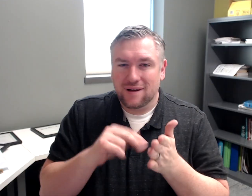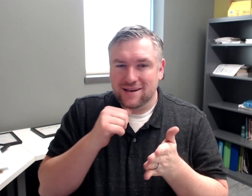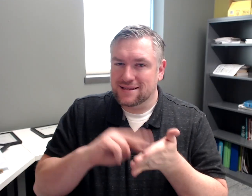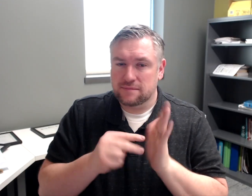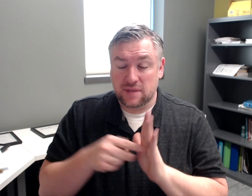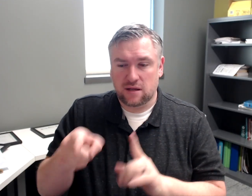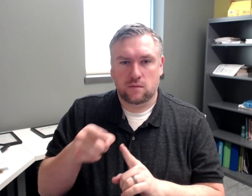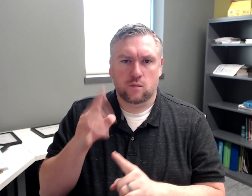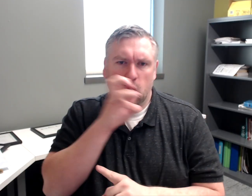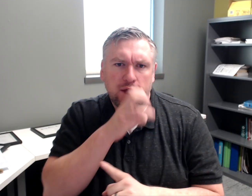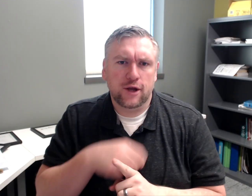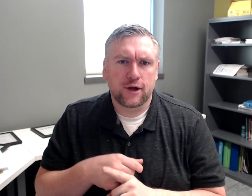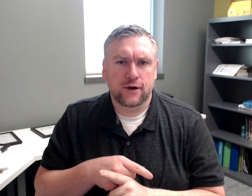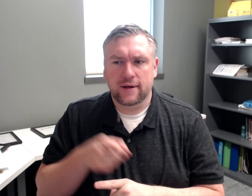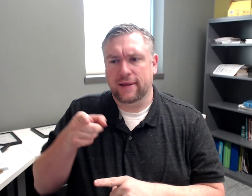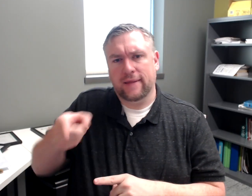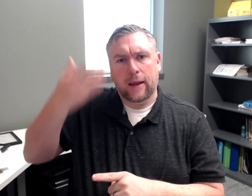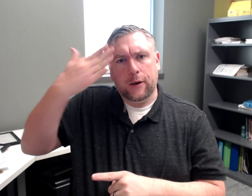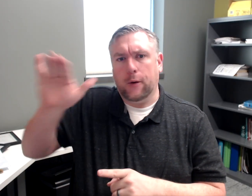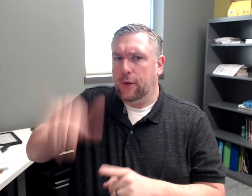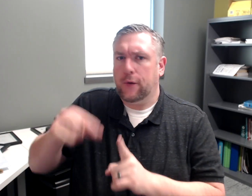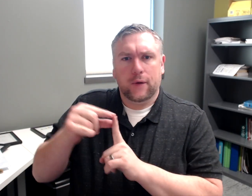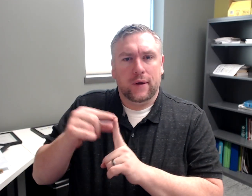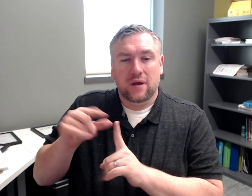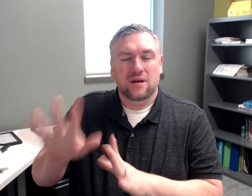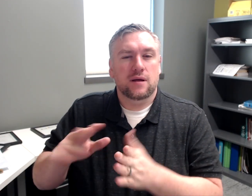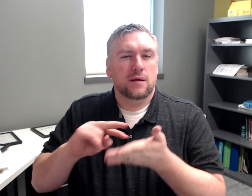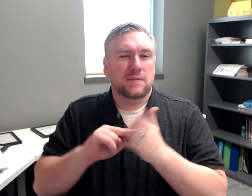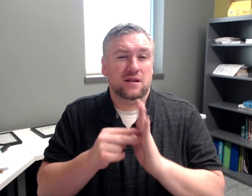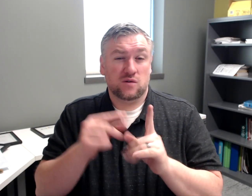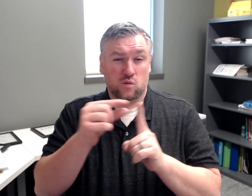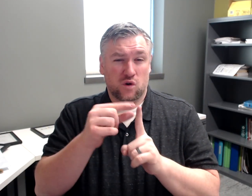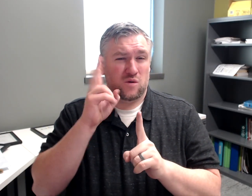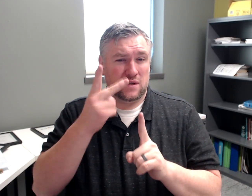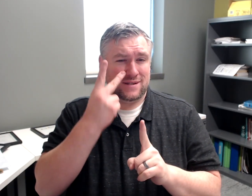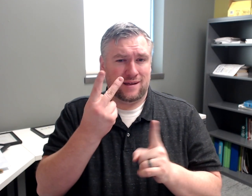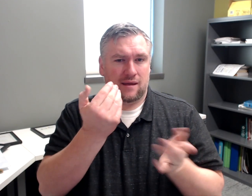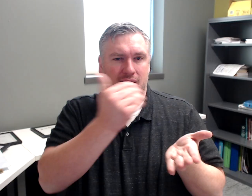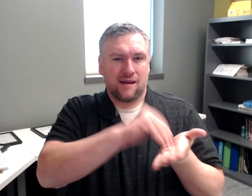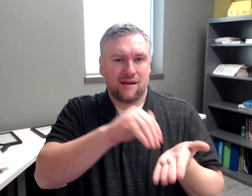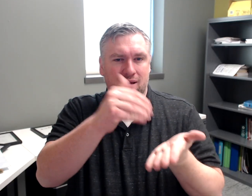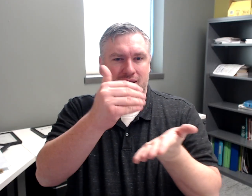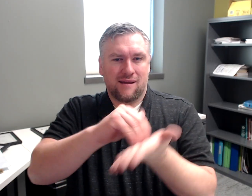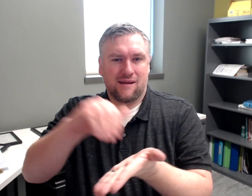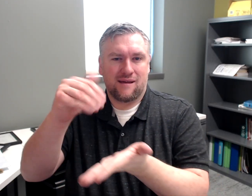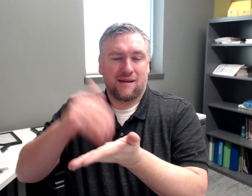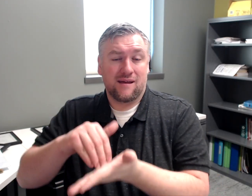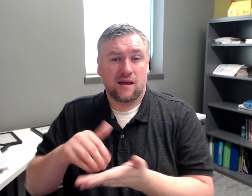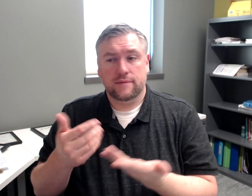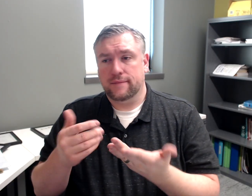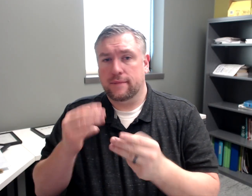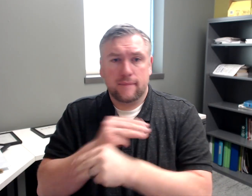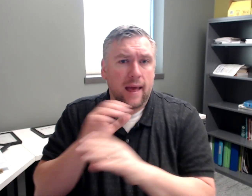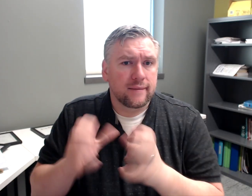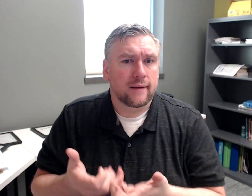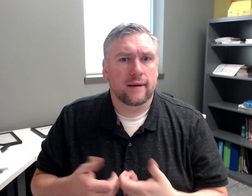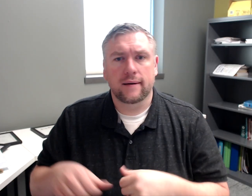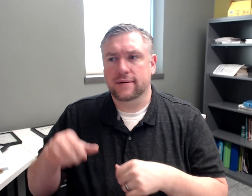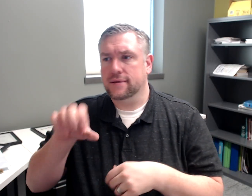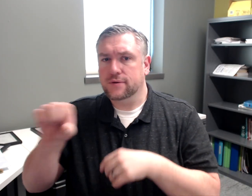critical. Now, critical doesn't mean a weird or just because they don't know that word. You want to pick words that they will see again and again